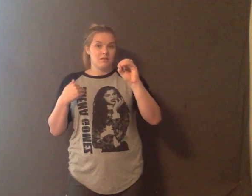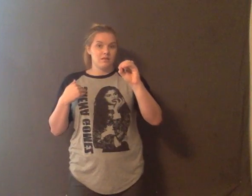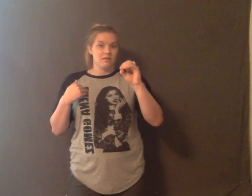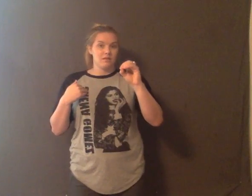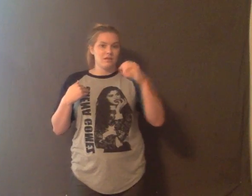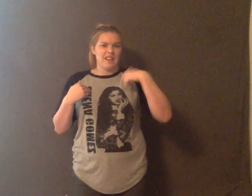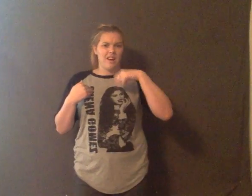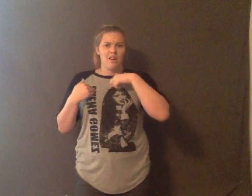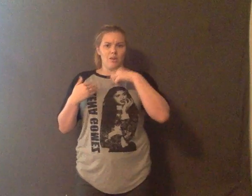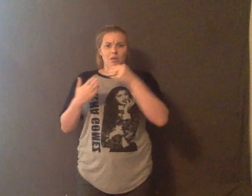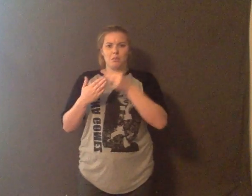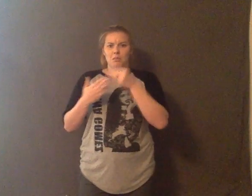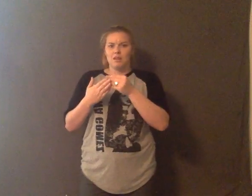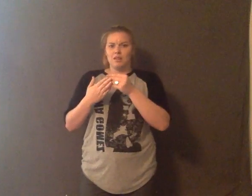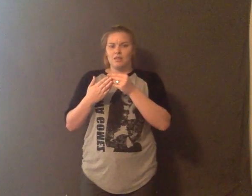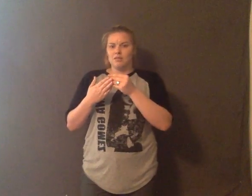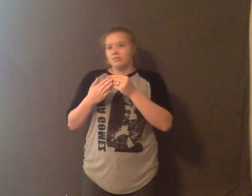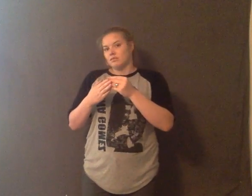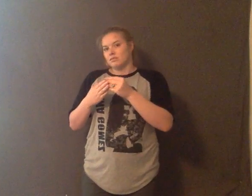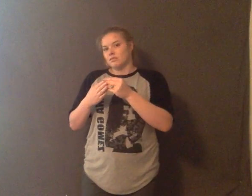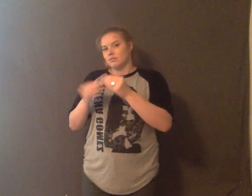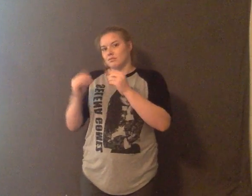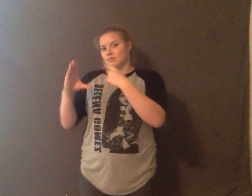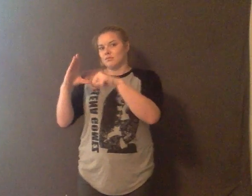including a menacing email from the executive director of the American Egg Board.